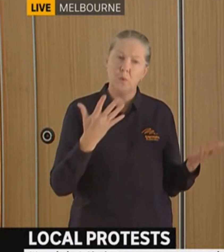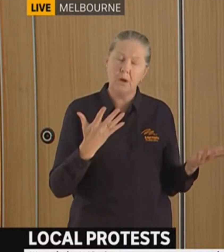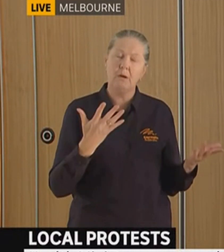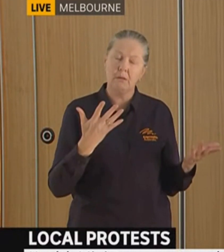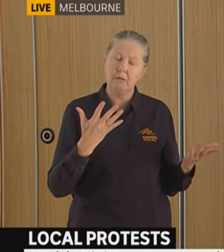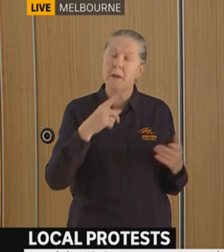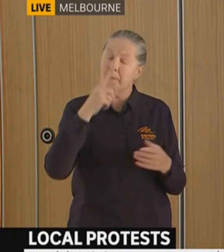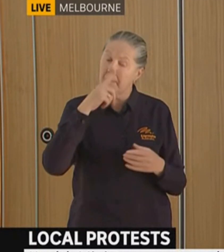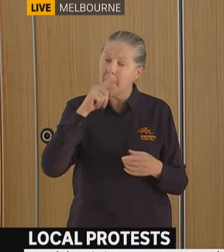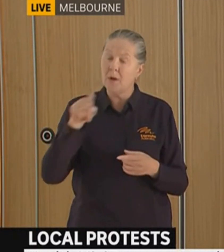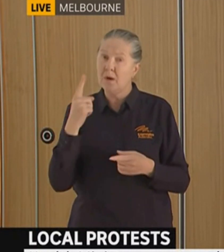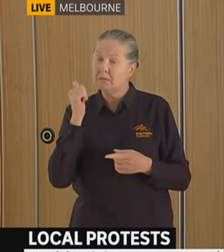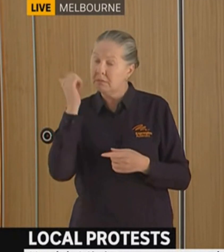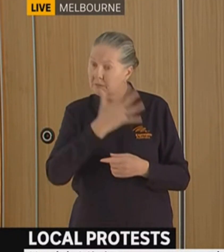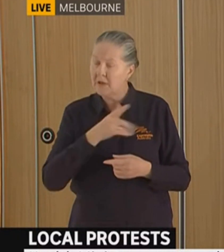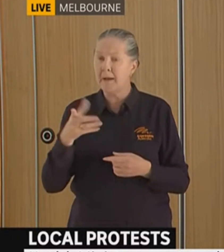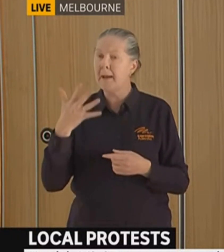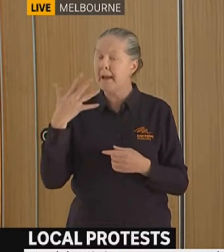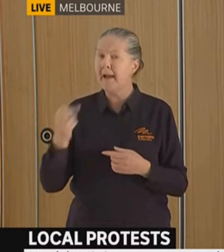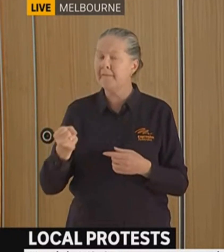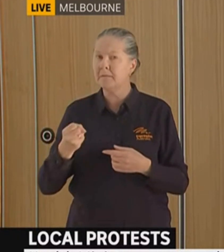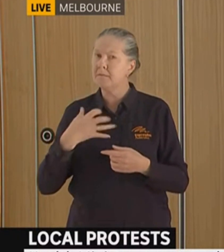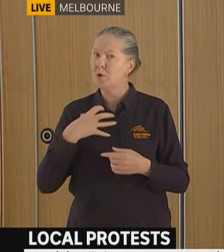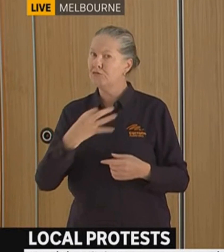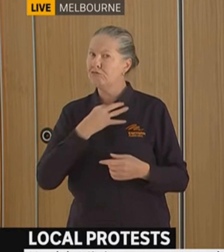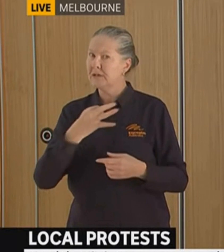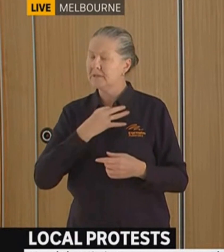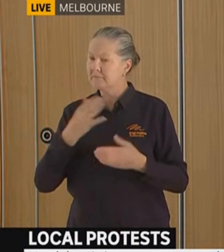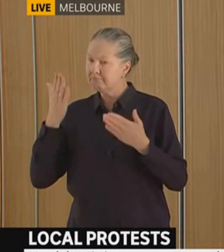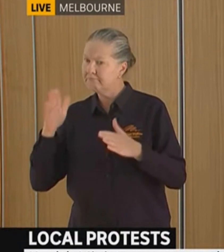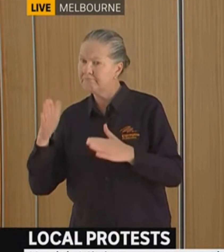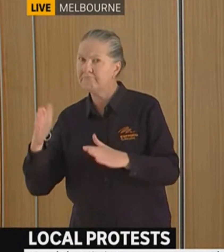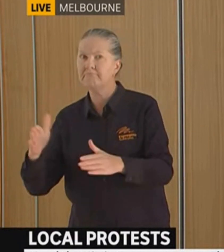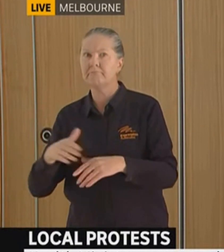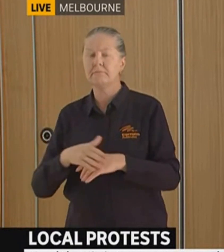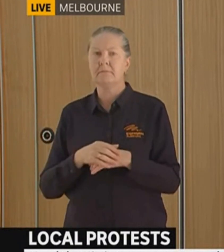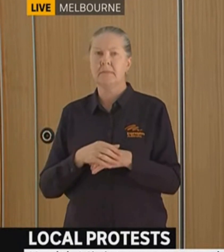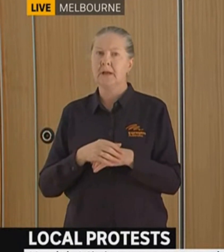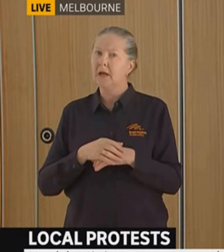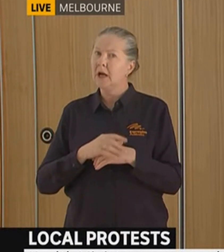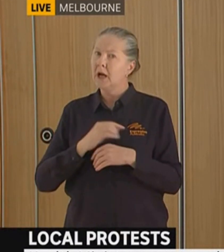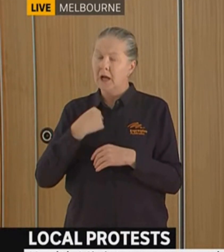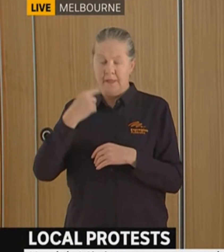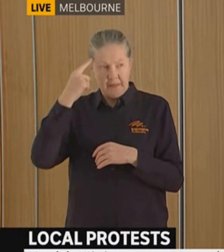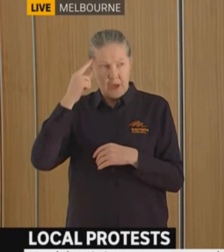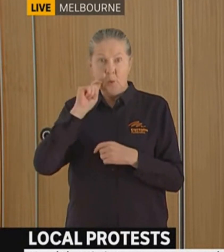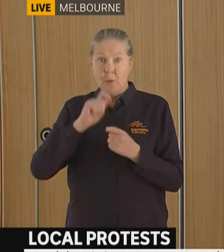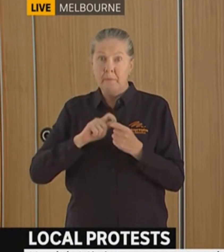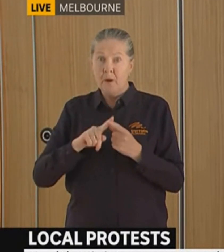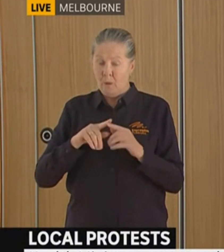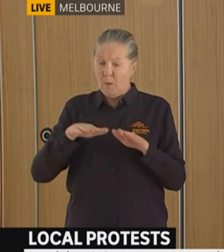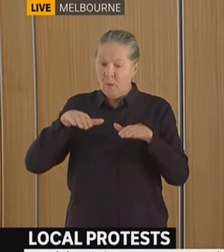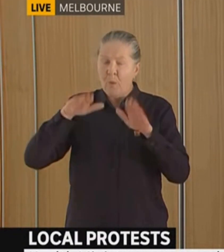higher comorbidities, lower life expectancy. That is one of our great tasks, and it would be a terrible